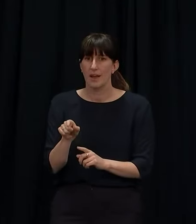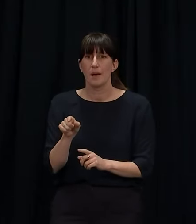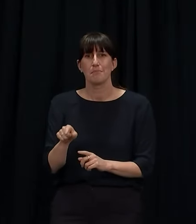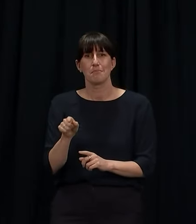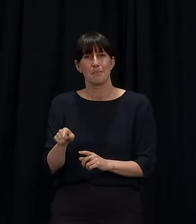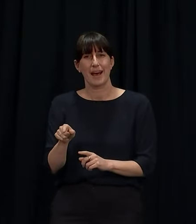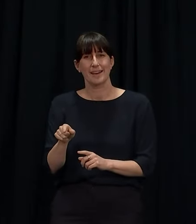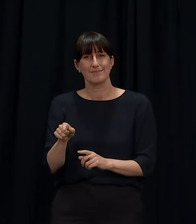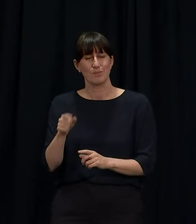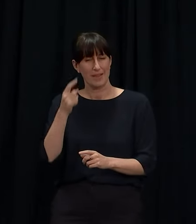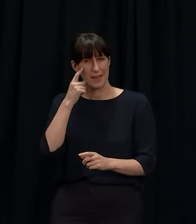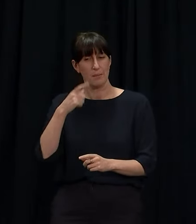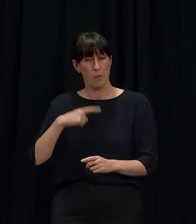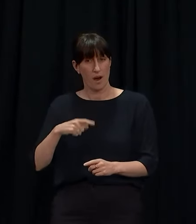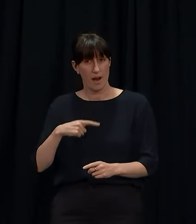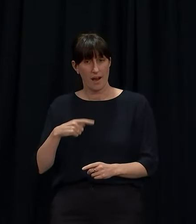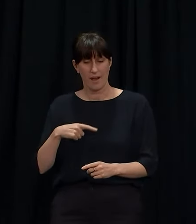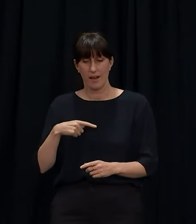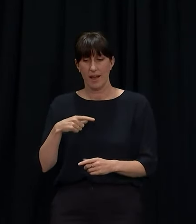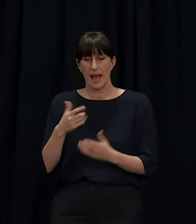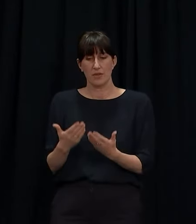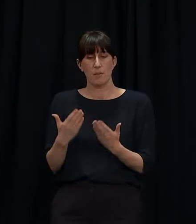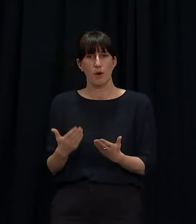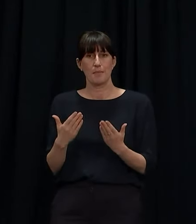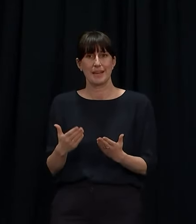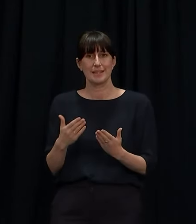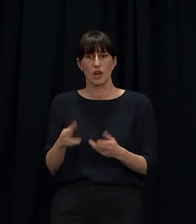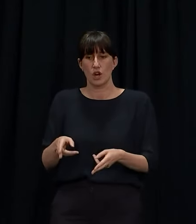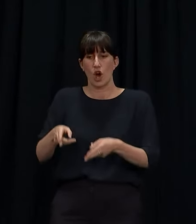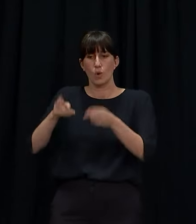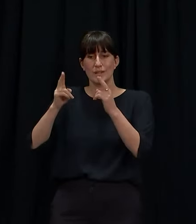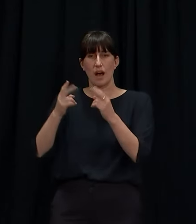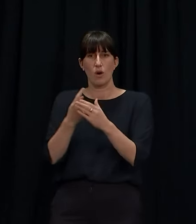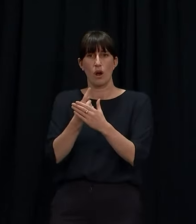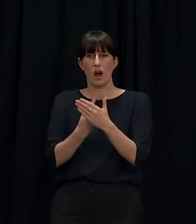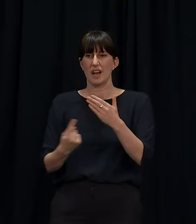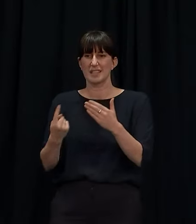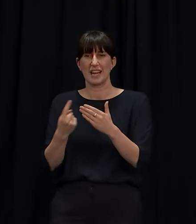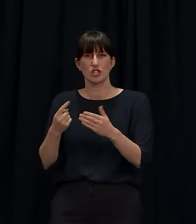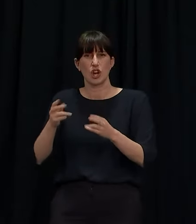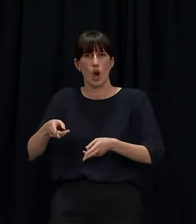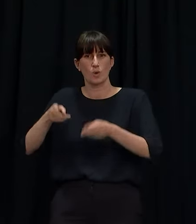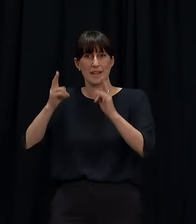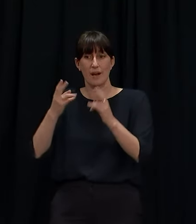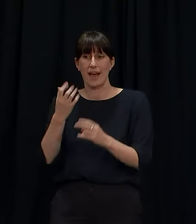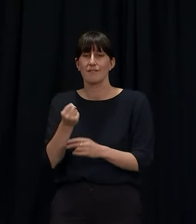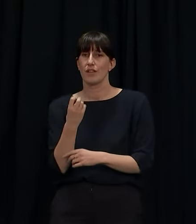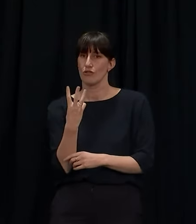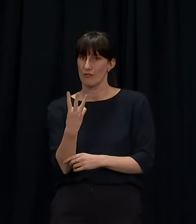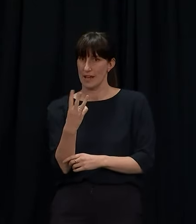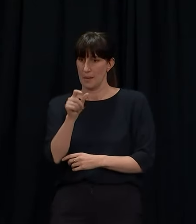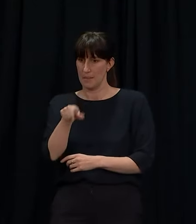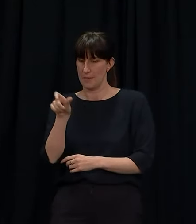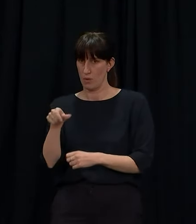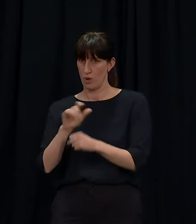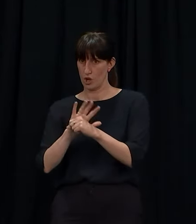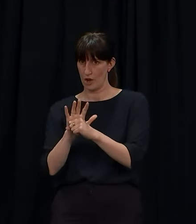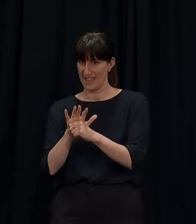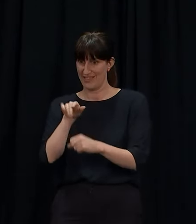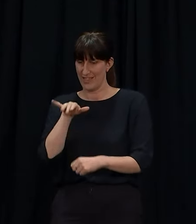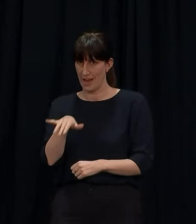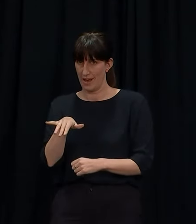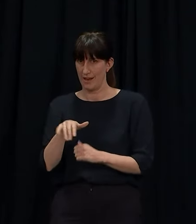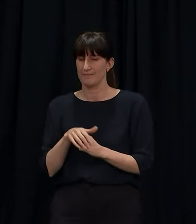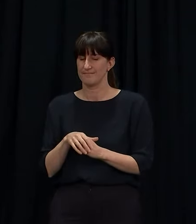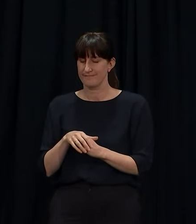3 active cases in Christchurch managed isolation facilities, and that is consistent with the virus being